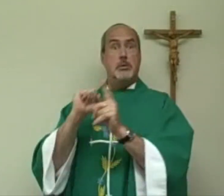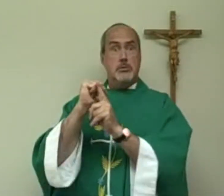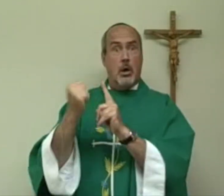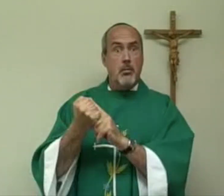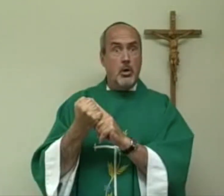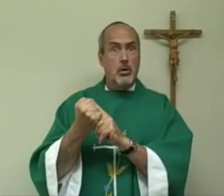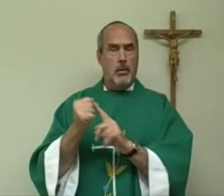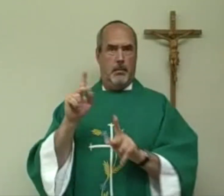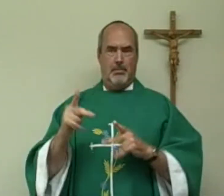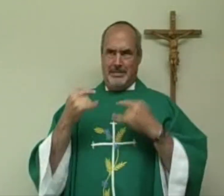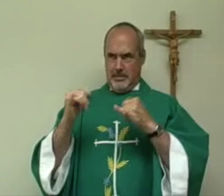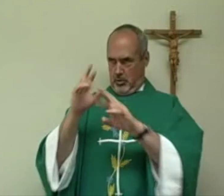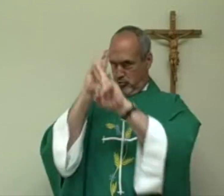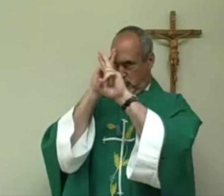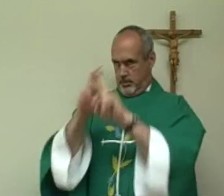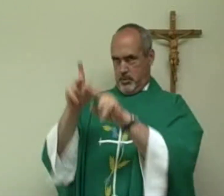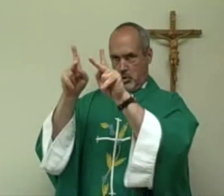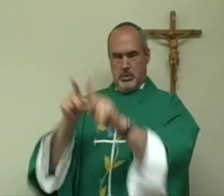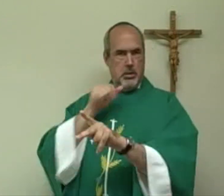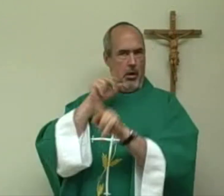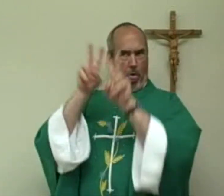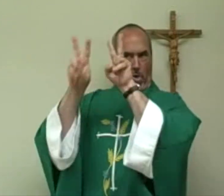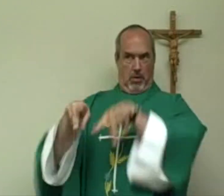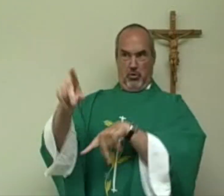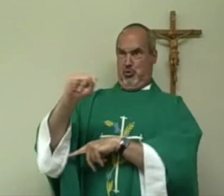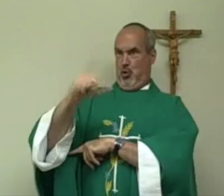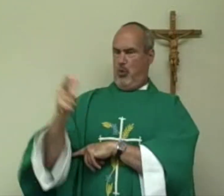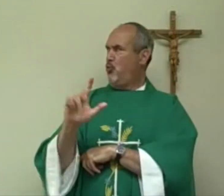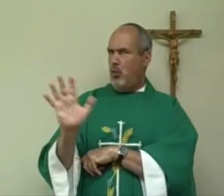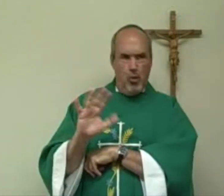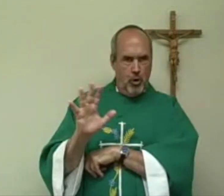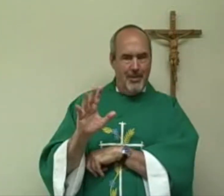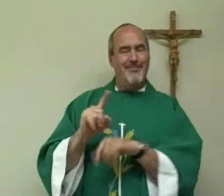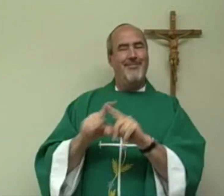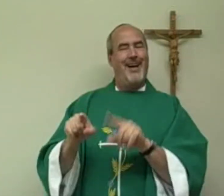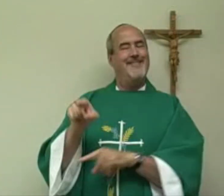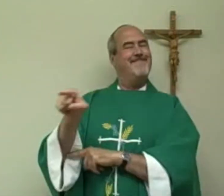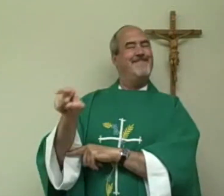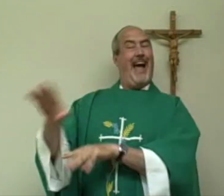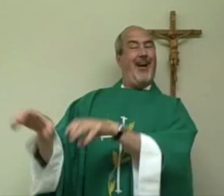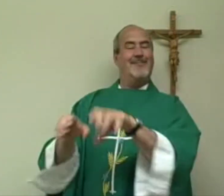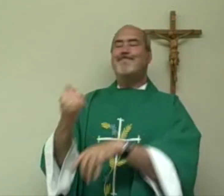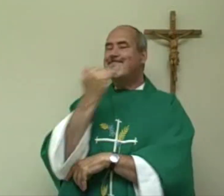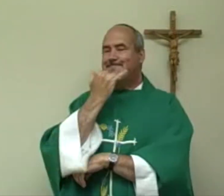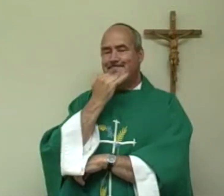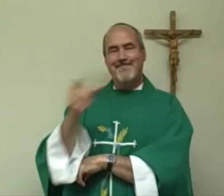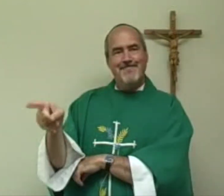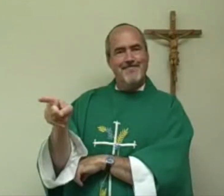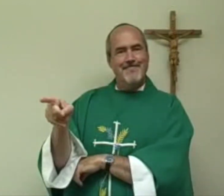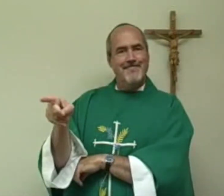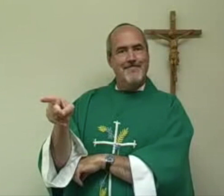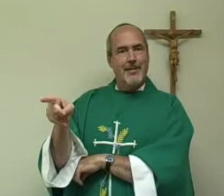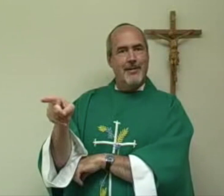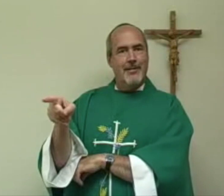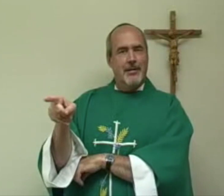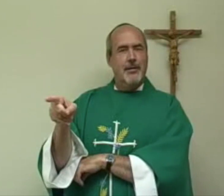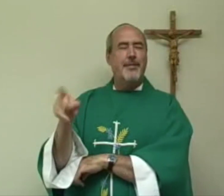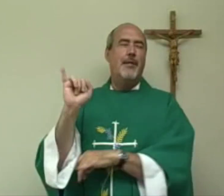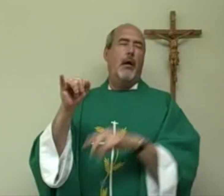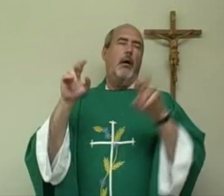think possibly that they're no good. But criticizing a behavior is that we respect the person, but we just don't like the action and